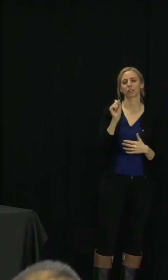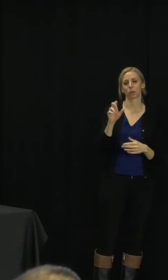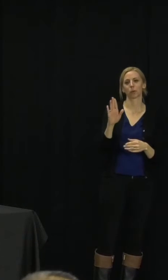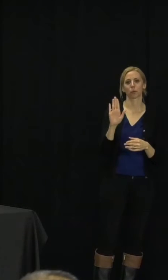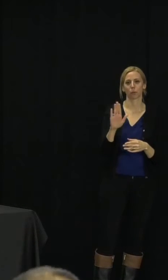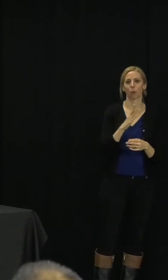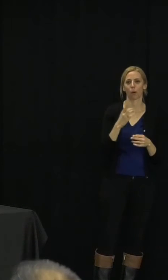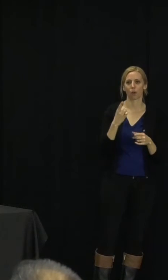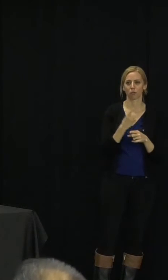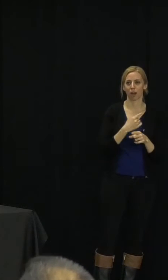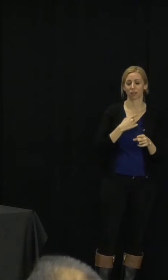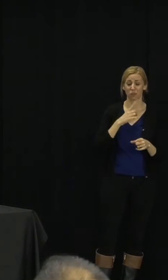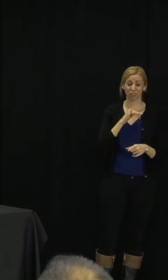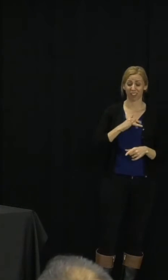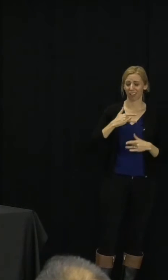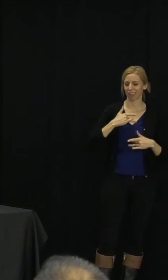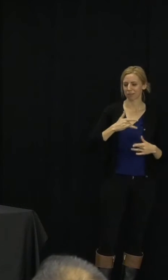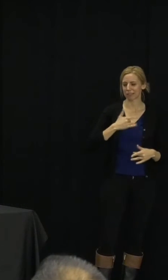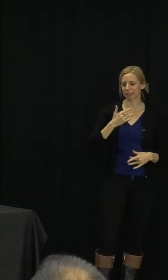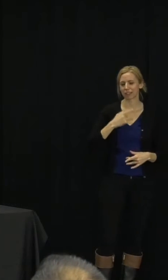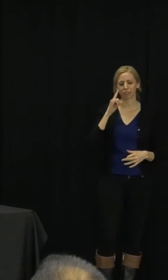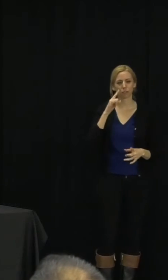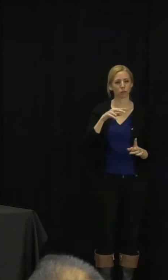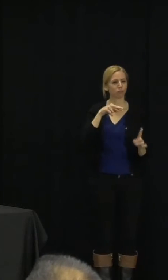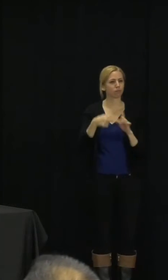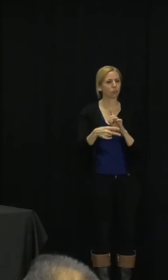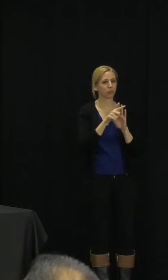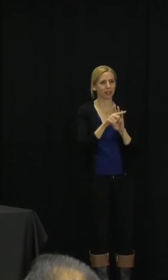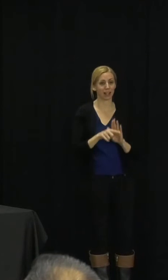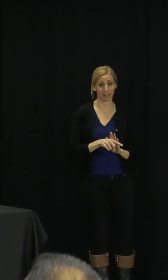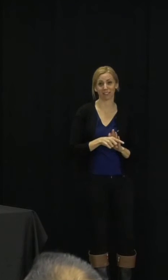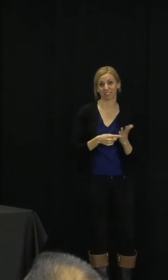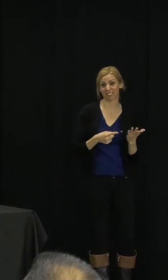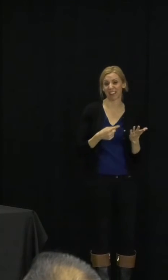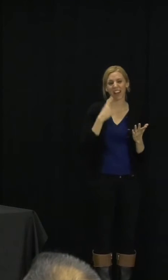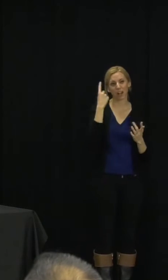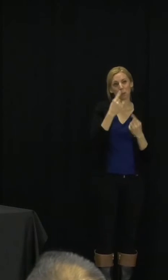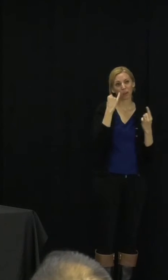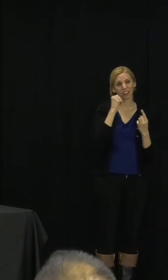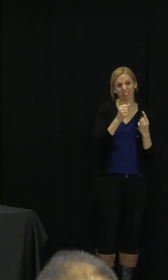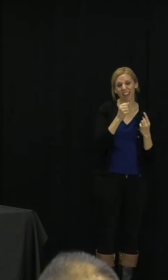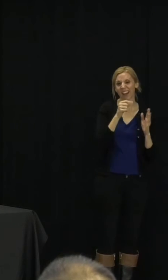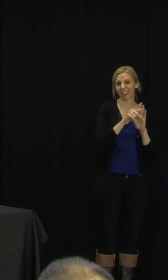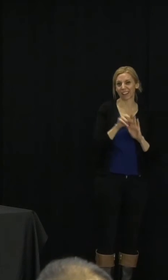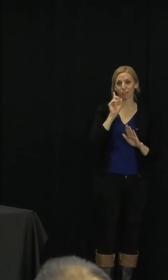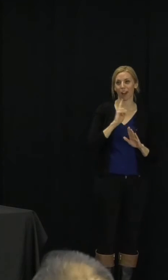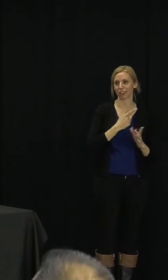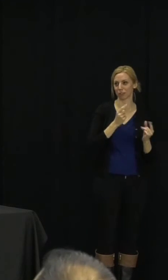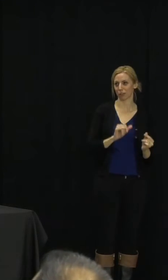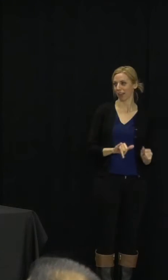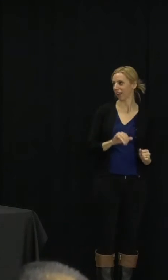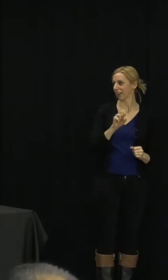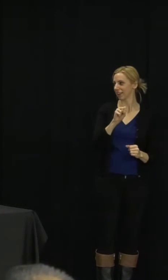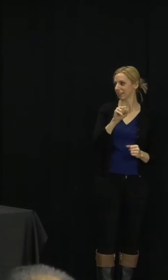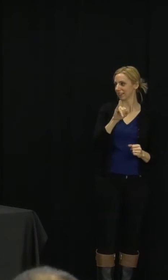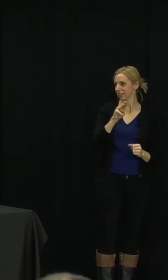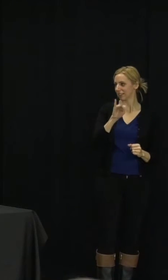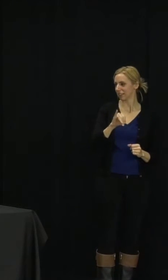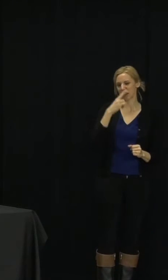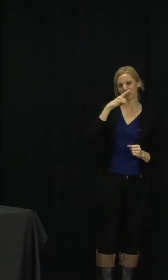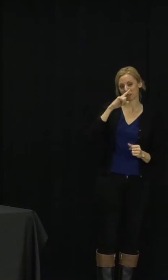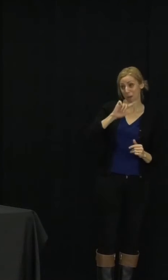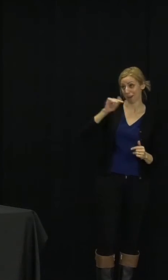counted, right? We are going to still be considered statistically irrelevant if we do not fill out those forms. So just